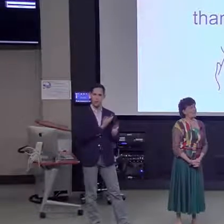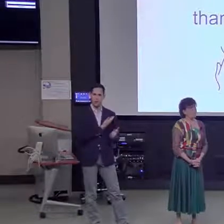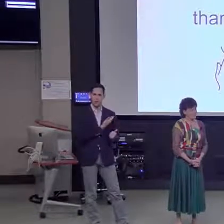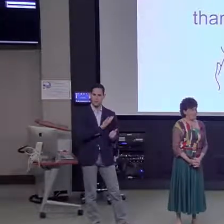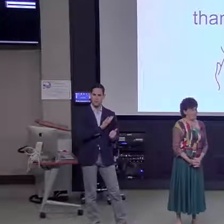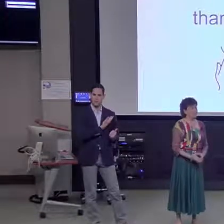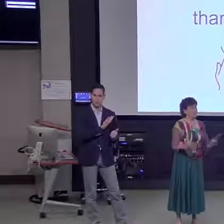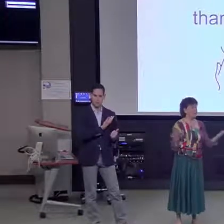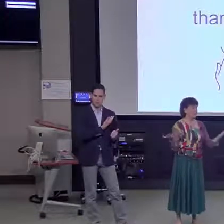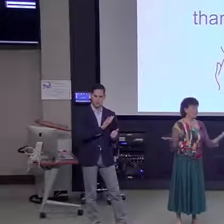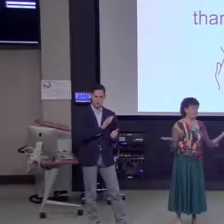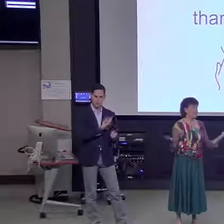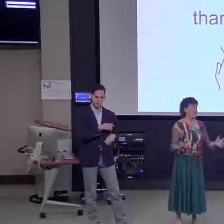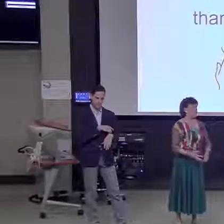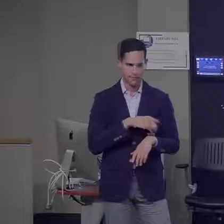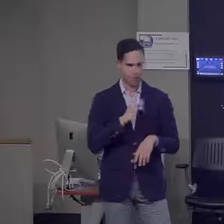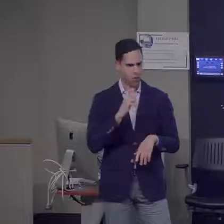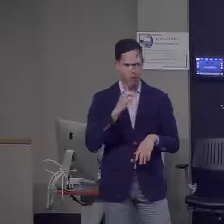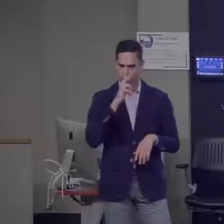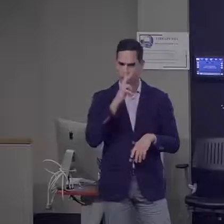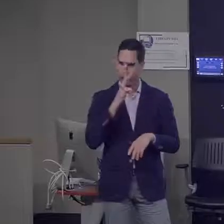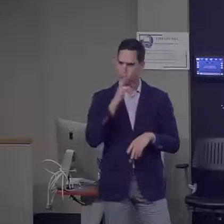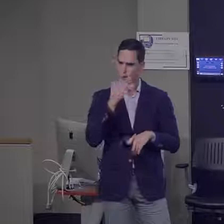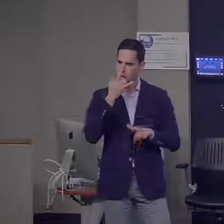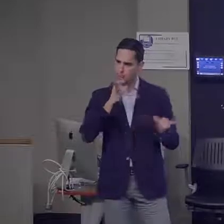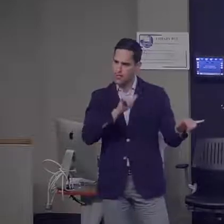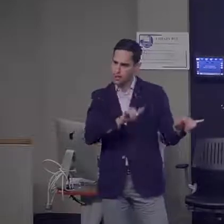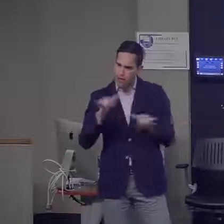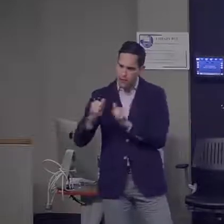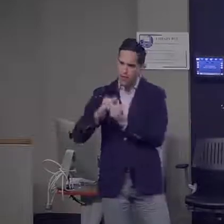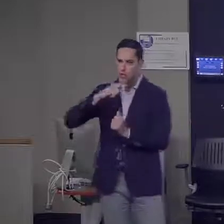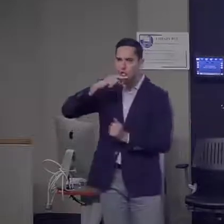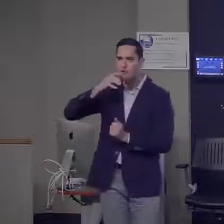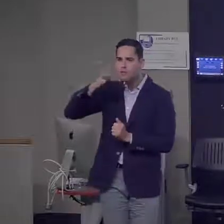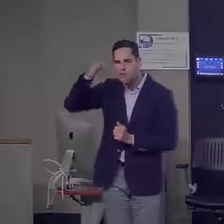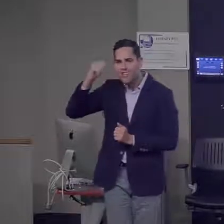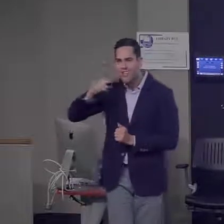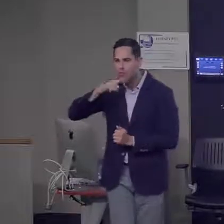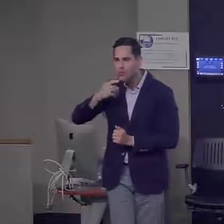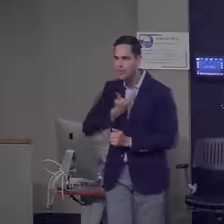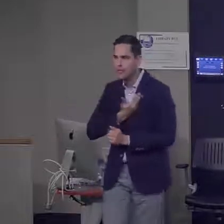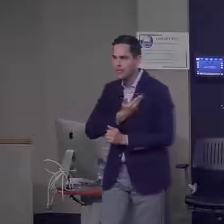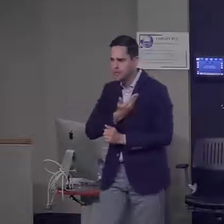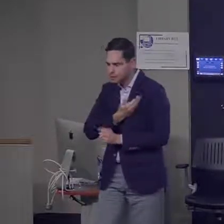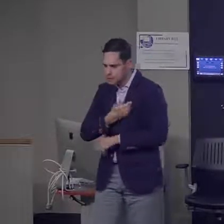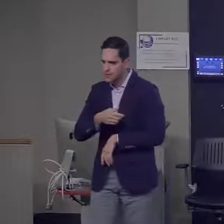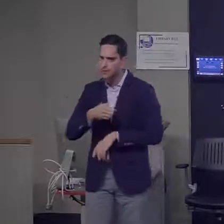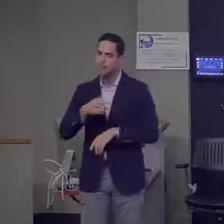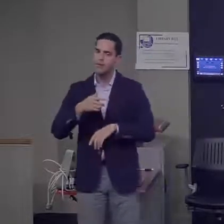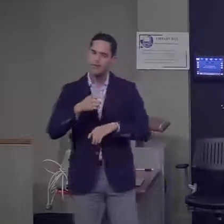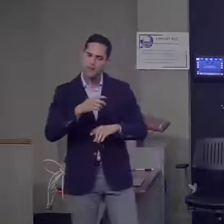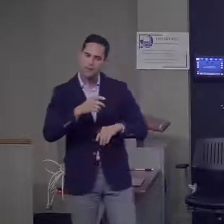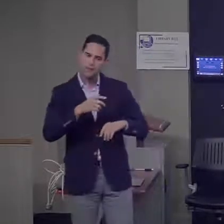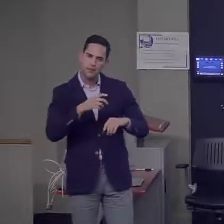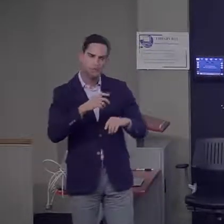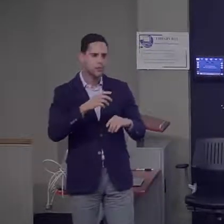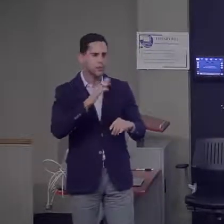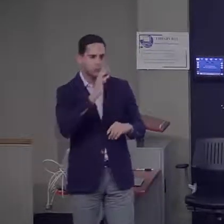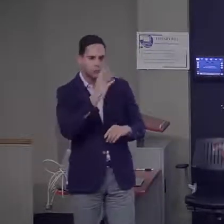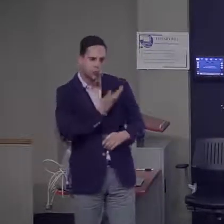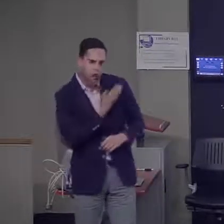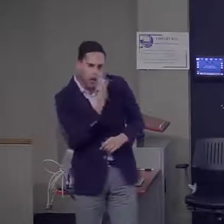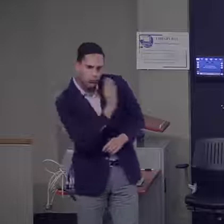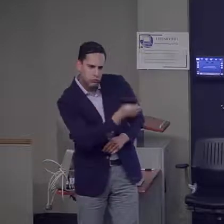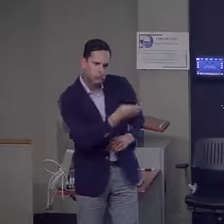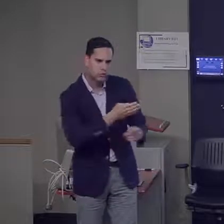motherese and sign final lengthening and increased pauses and repetition and all of and the a wider sign